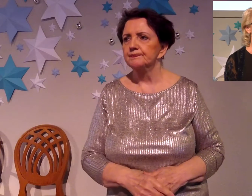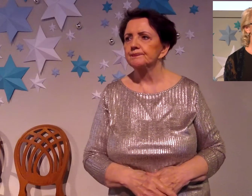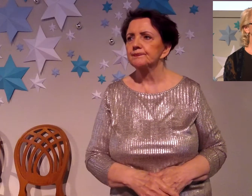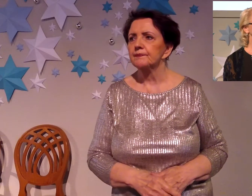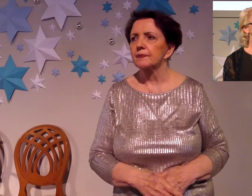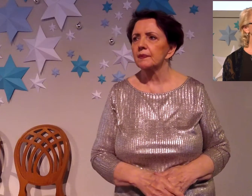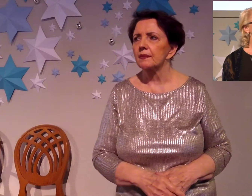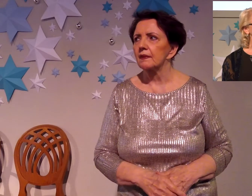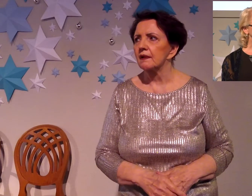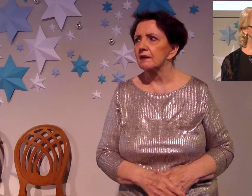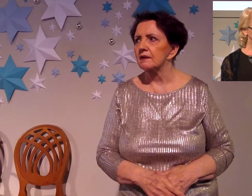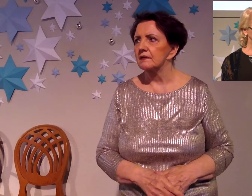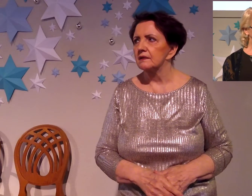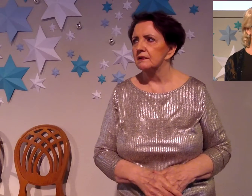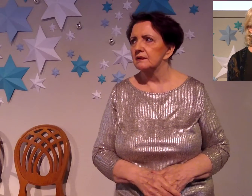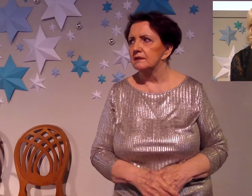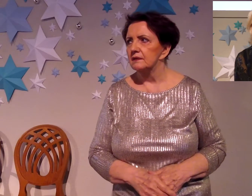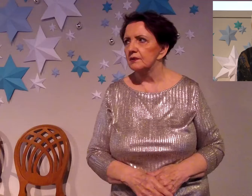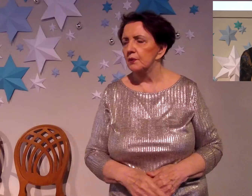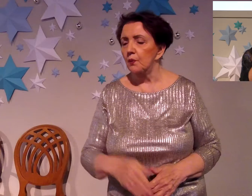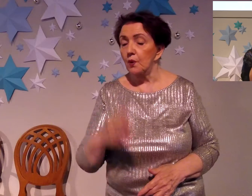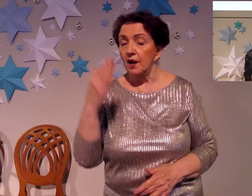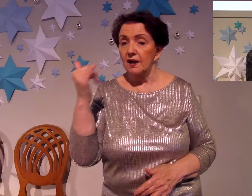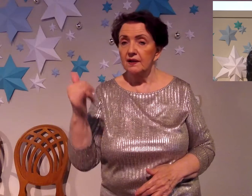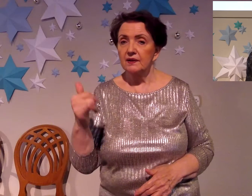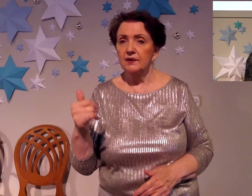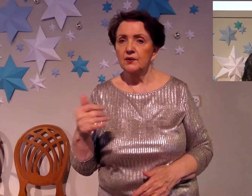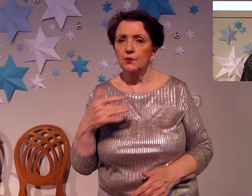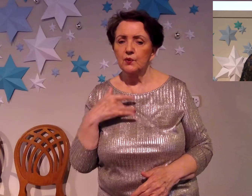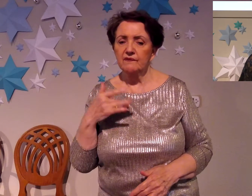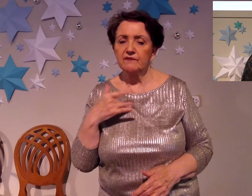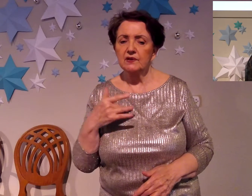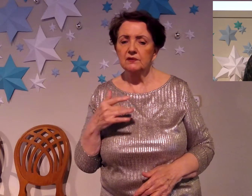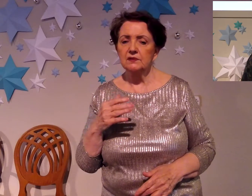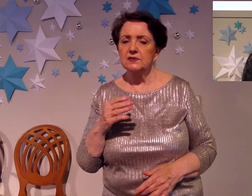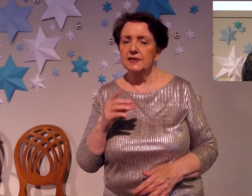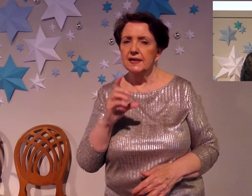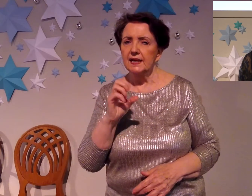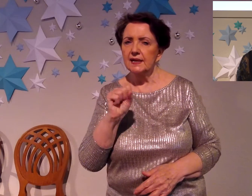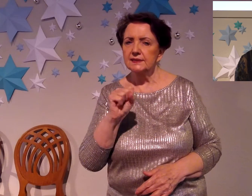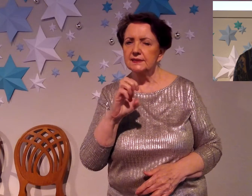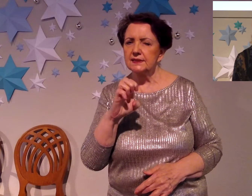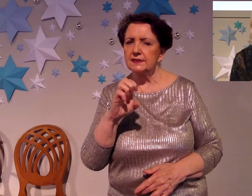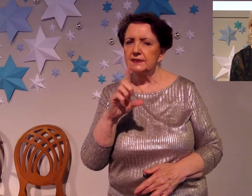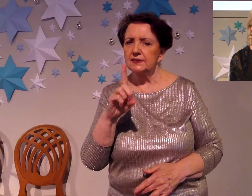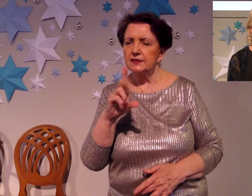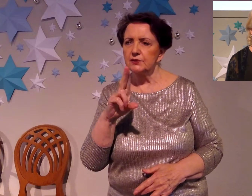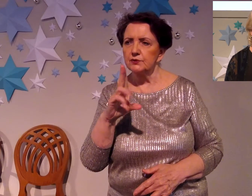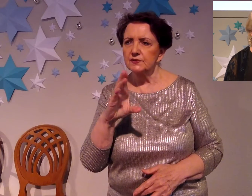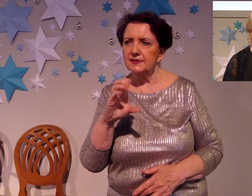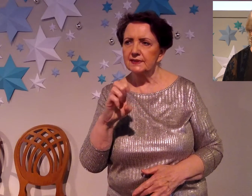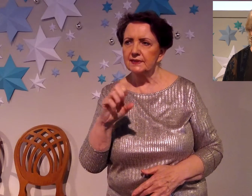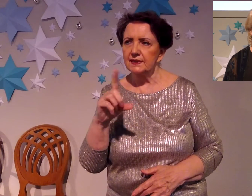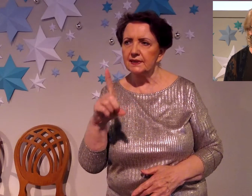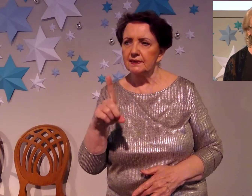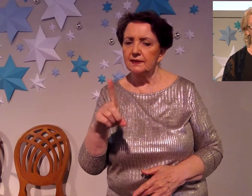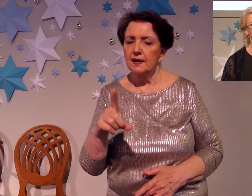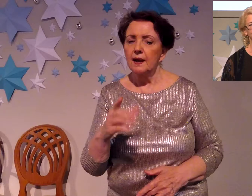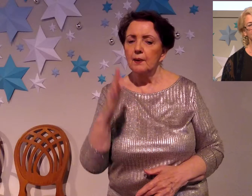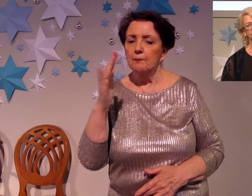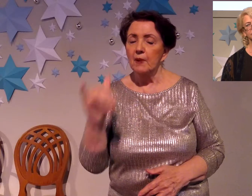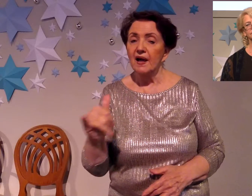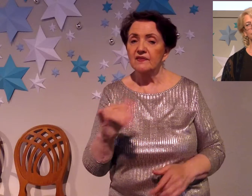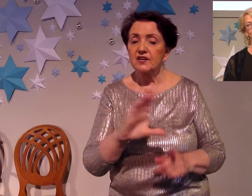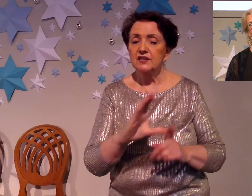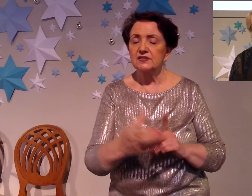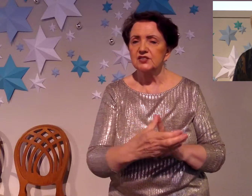Because we are seduced by the reality of the conditions. We're seduced by the reality of